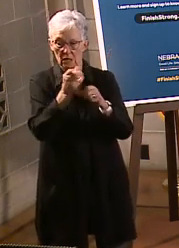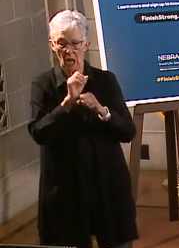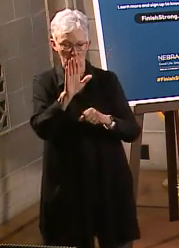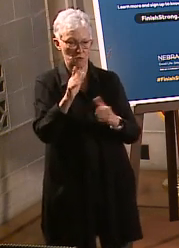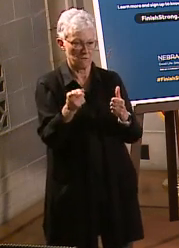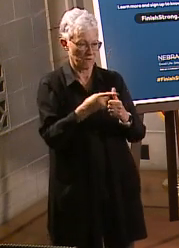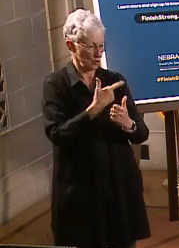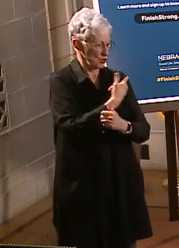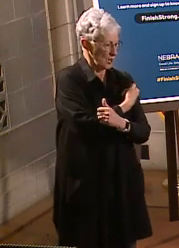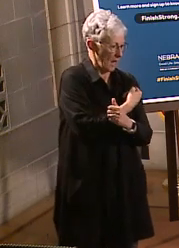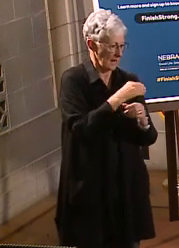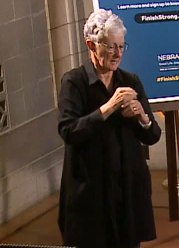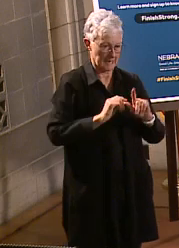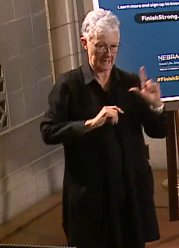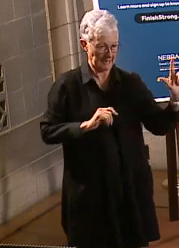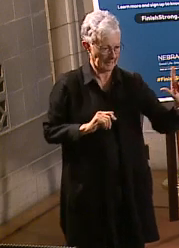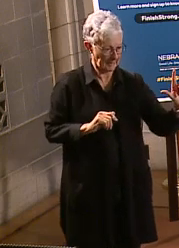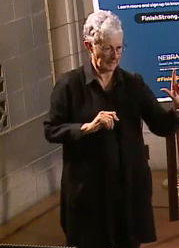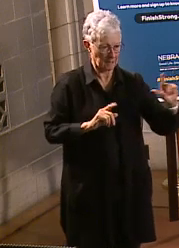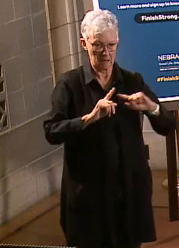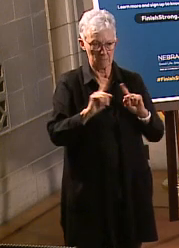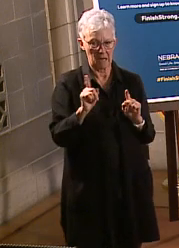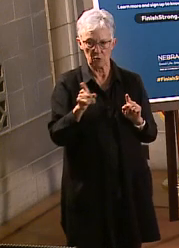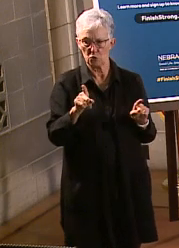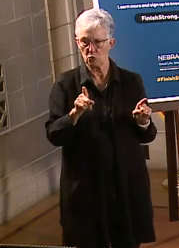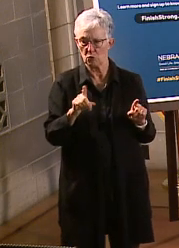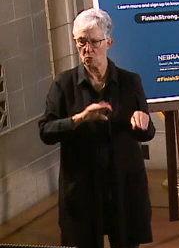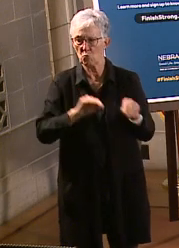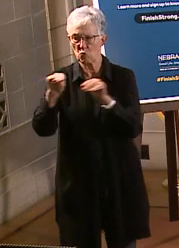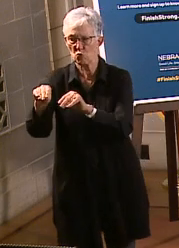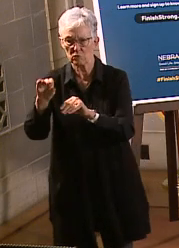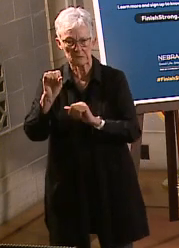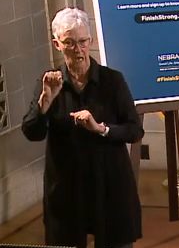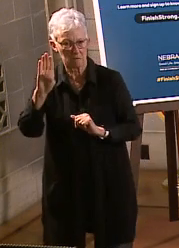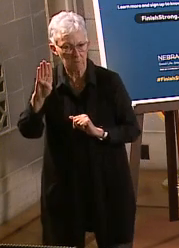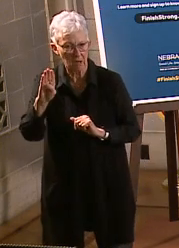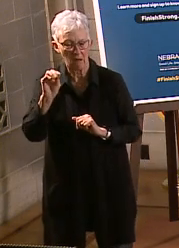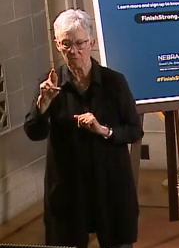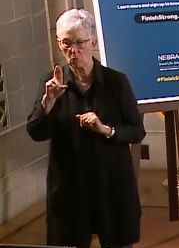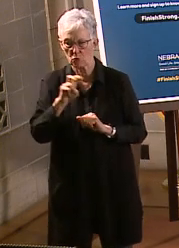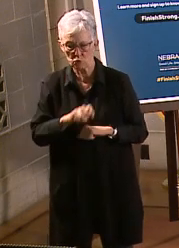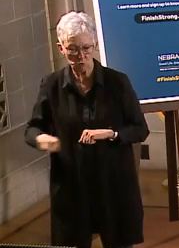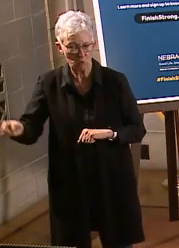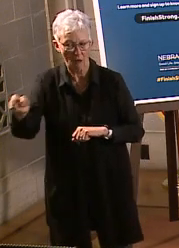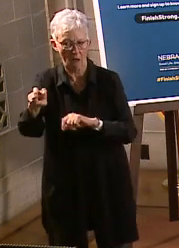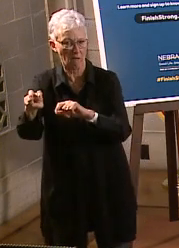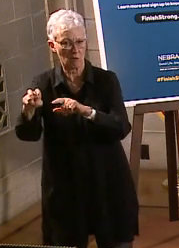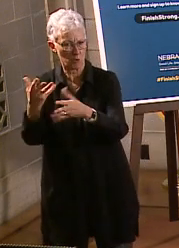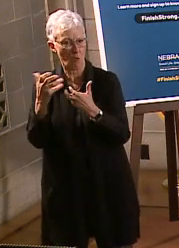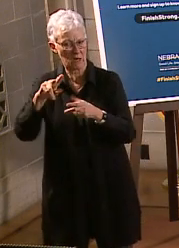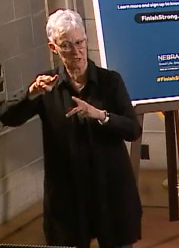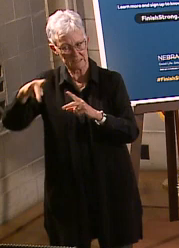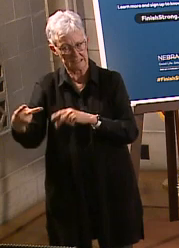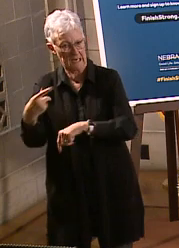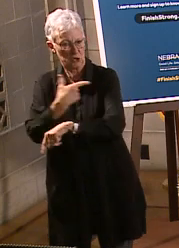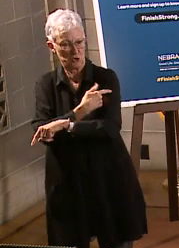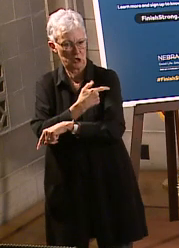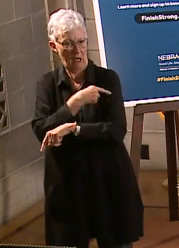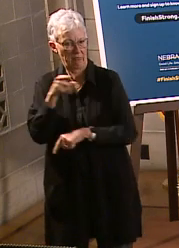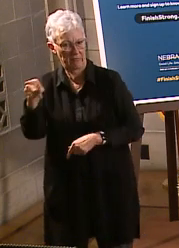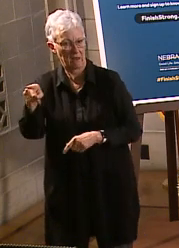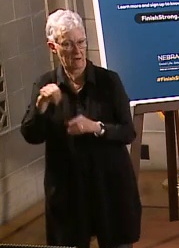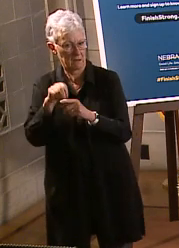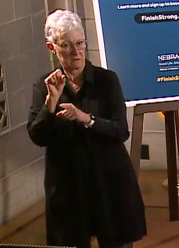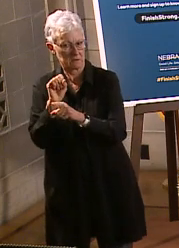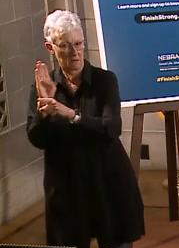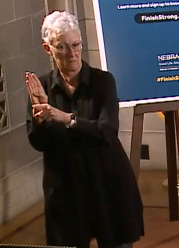dose in Scottsbluff, you'd want to be able to do that, right? Maybe either because you moved or you were traveling or whatever reason, you'd want to be able to do that. So we